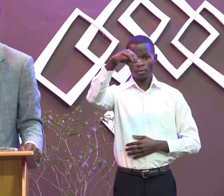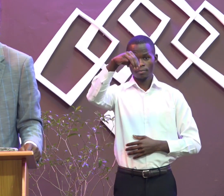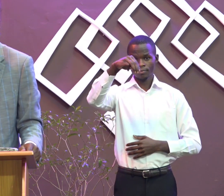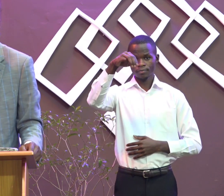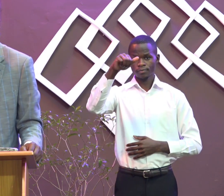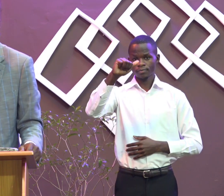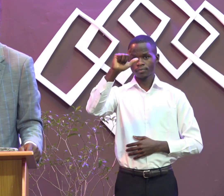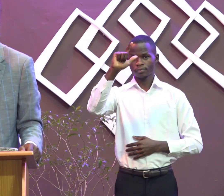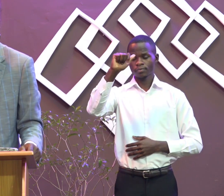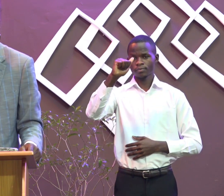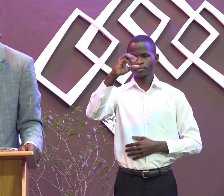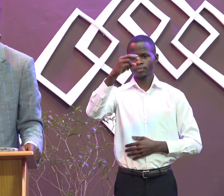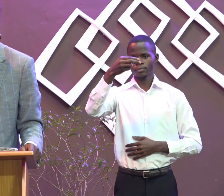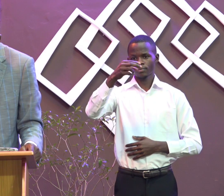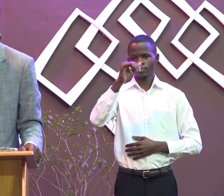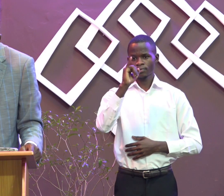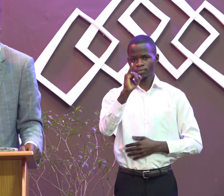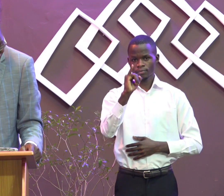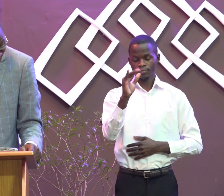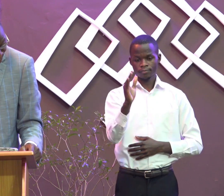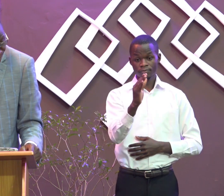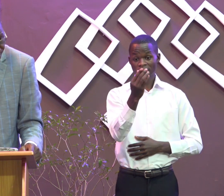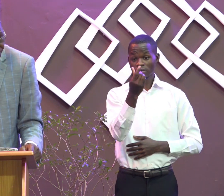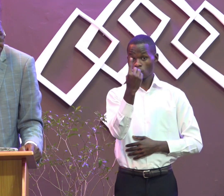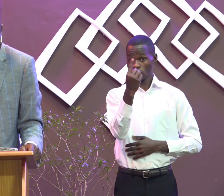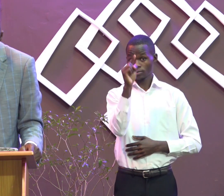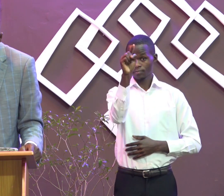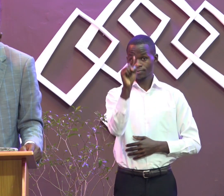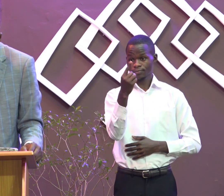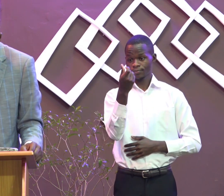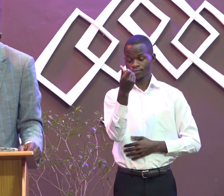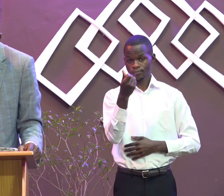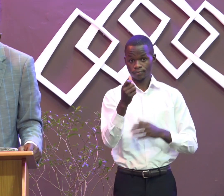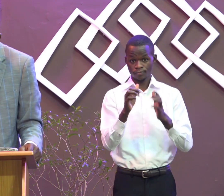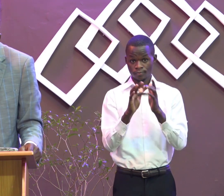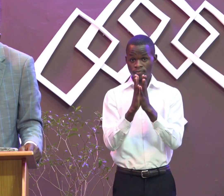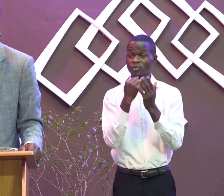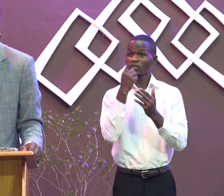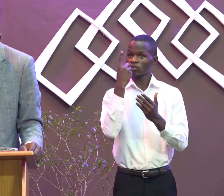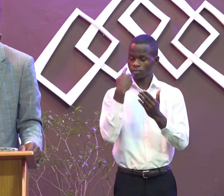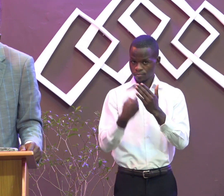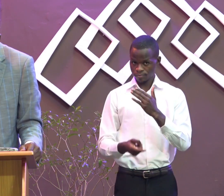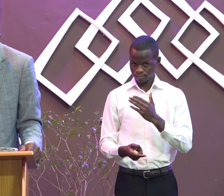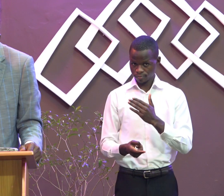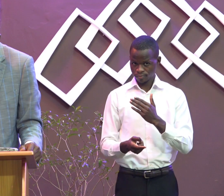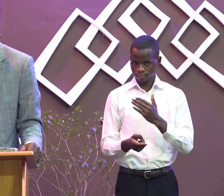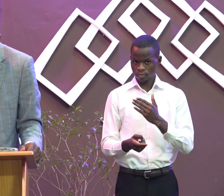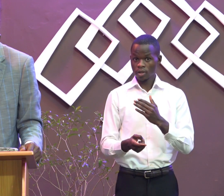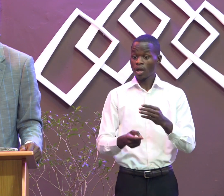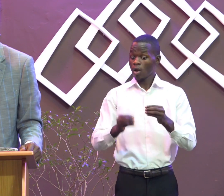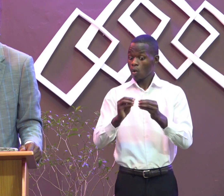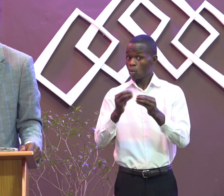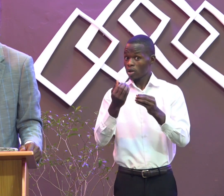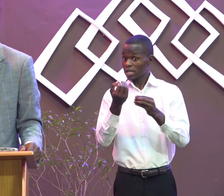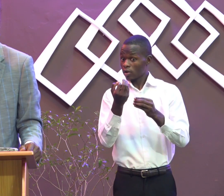esule emolunyi lwa mukaga. In Malachi chapter 1 and verse 6. Agamba bwati. Omwana samwe